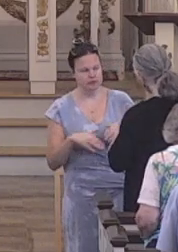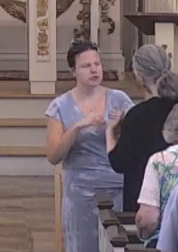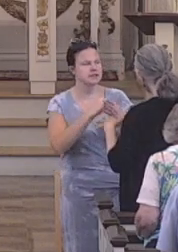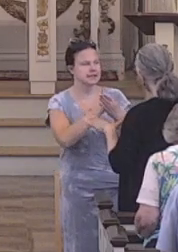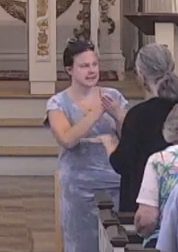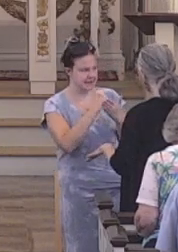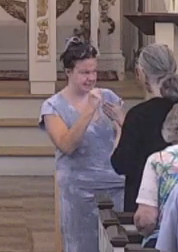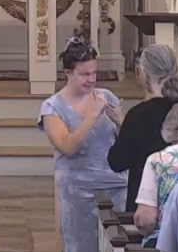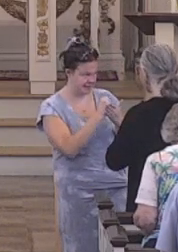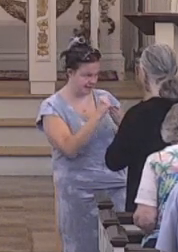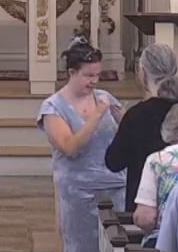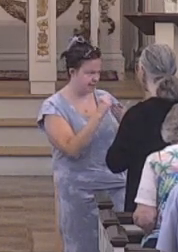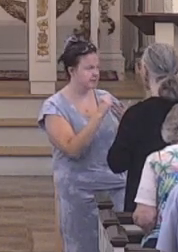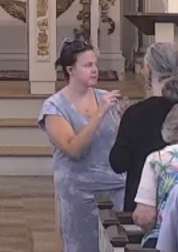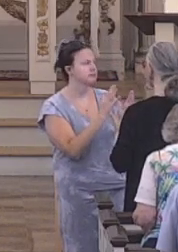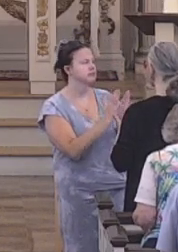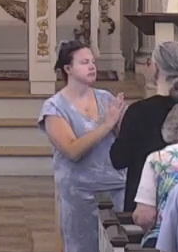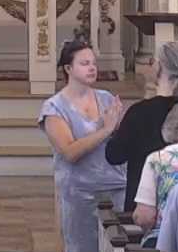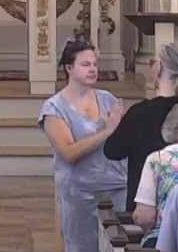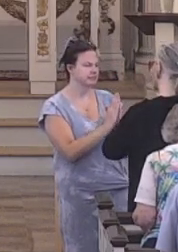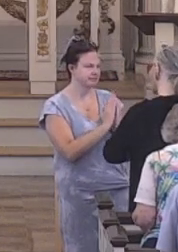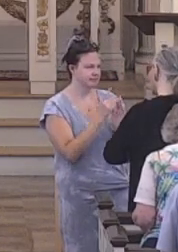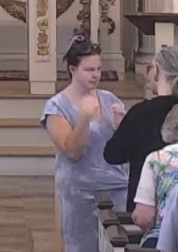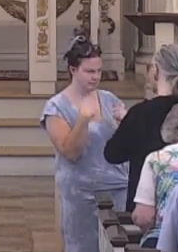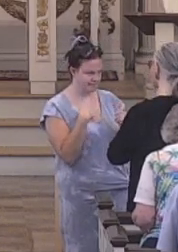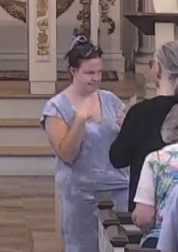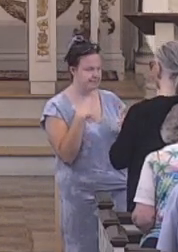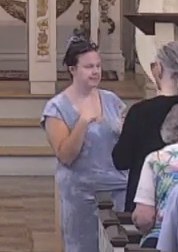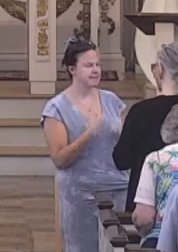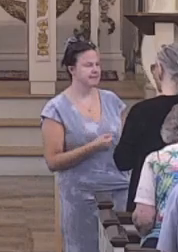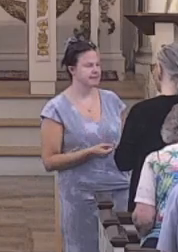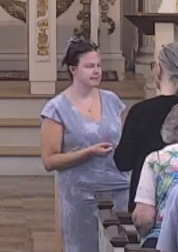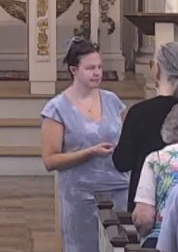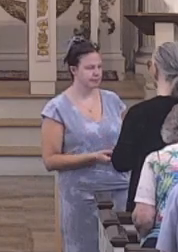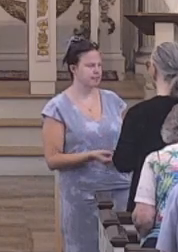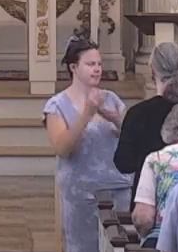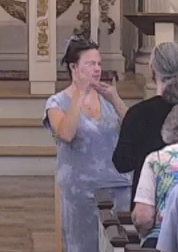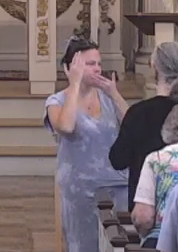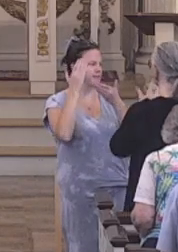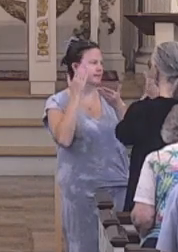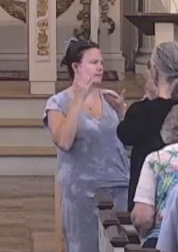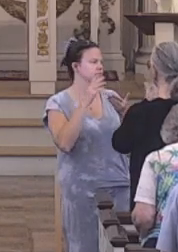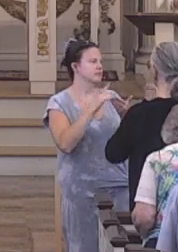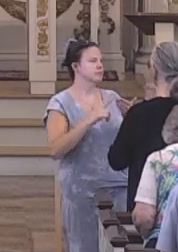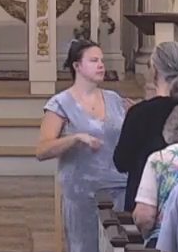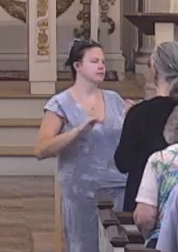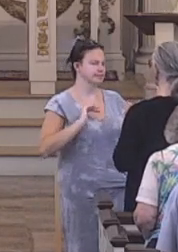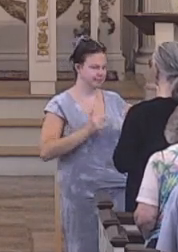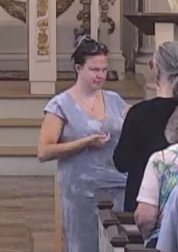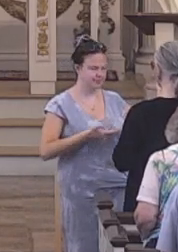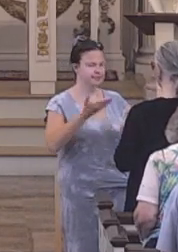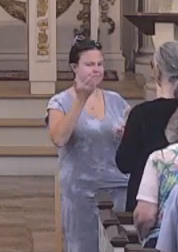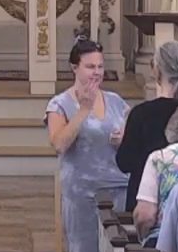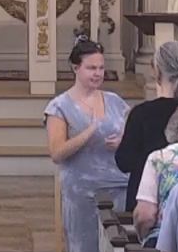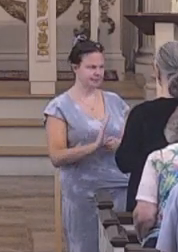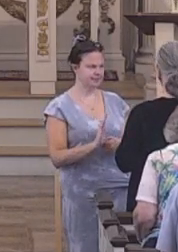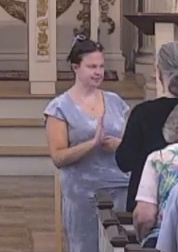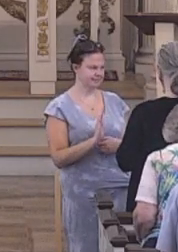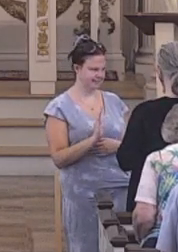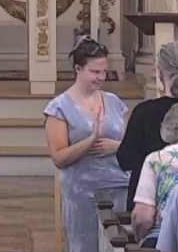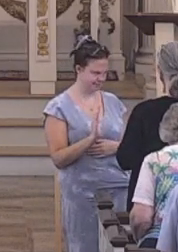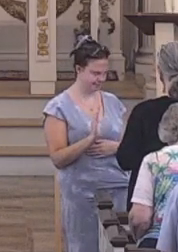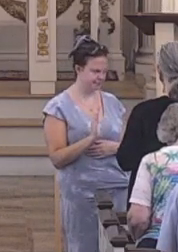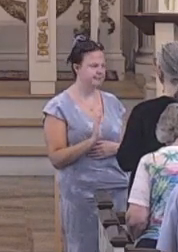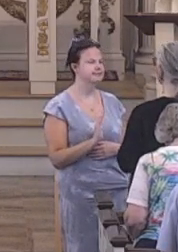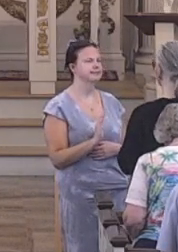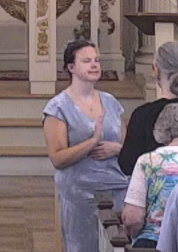through my most grievous fault. Therefore, I ask Blessed Mary, Ever Virgin, all the angels and saints, and you, my